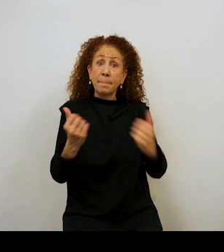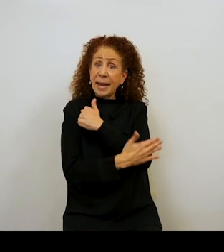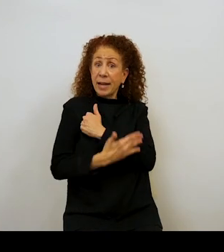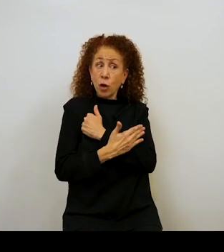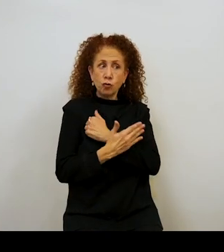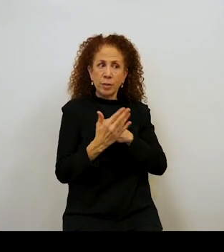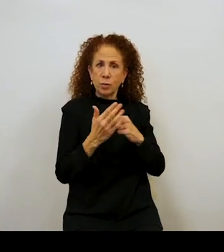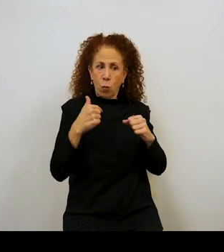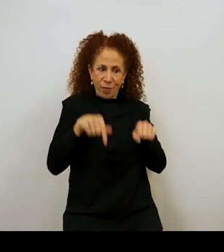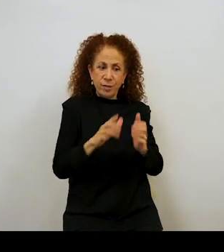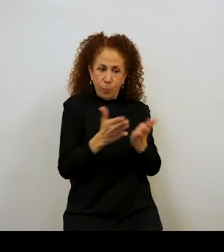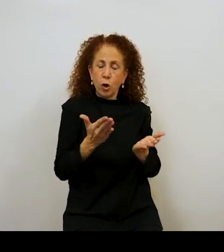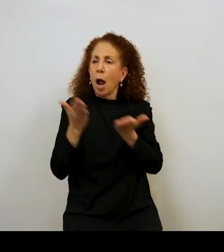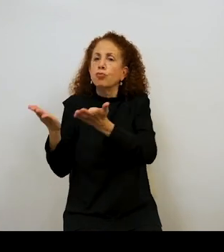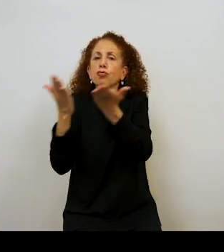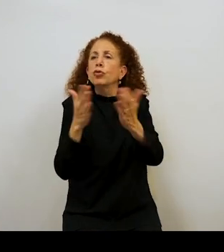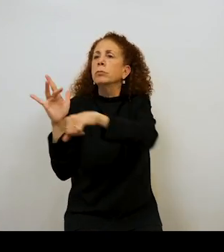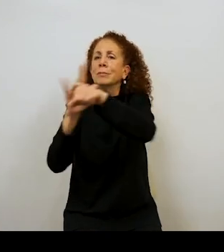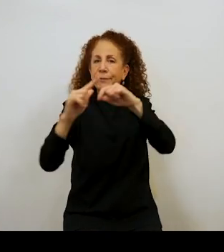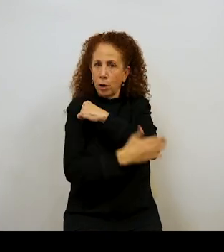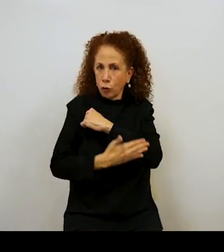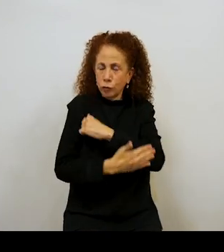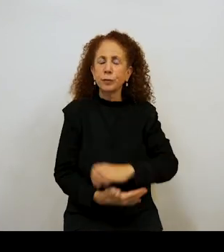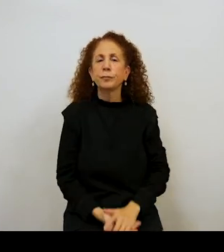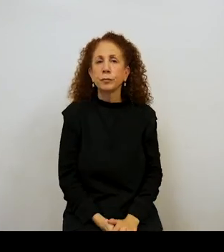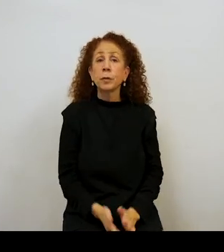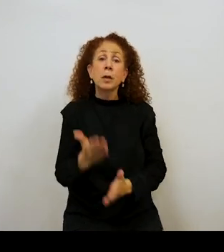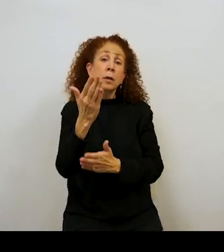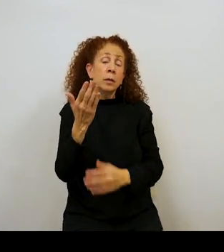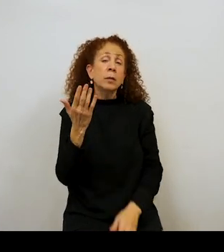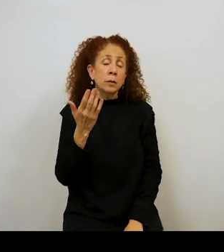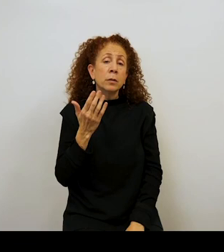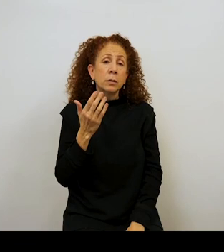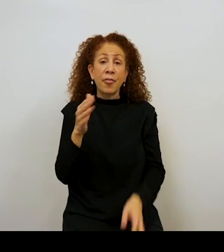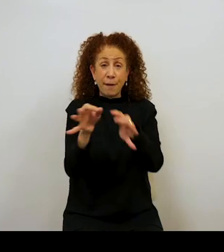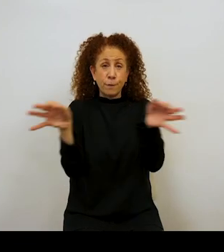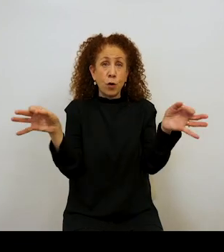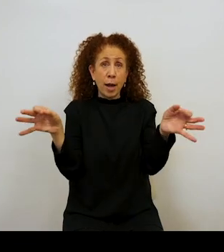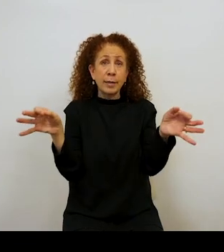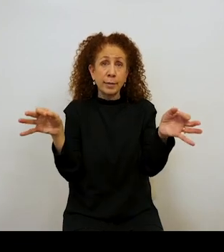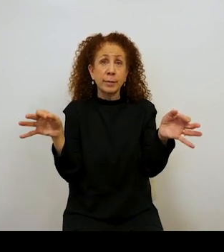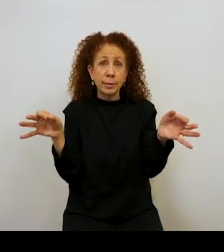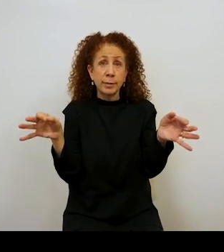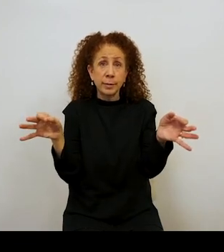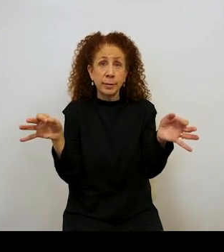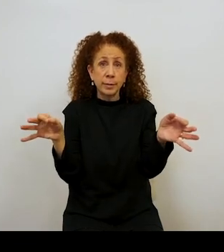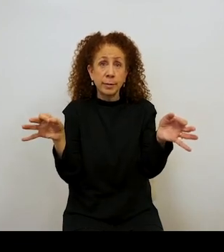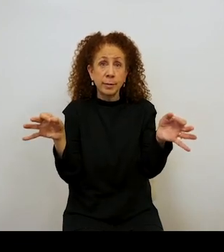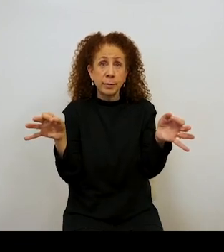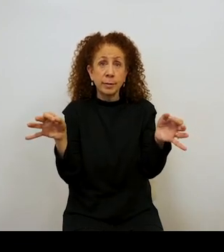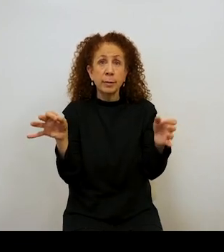with this book mm-hmm. and with previous mm-hmm. novels, and there are countries where the phrase, where the term